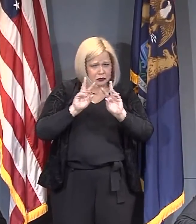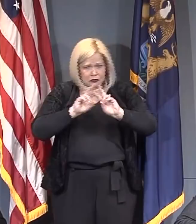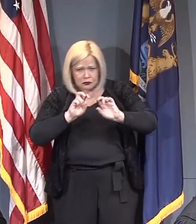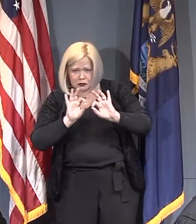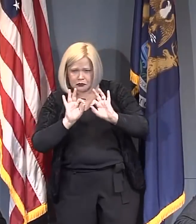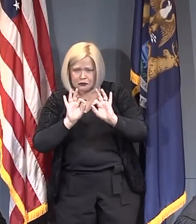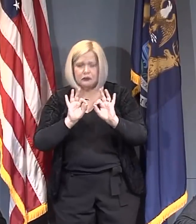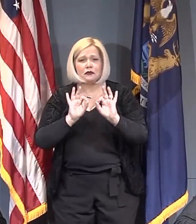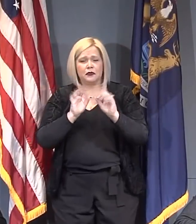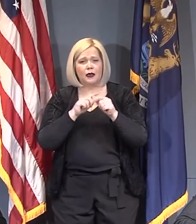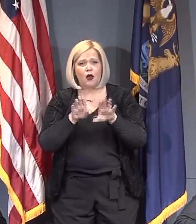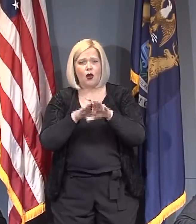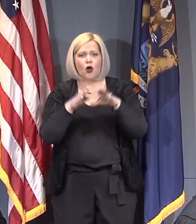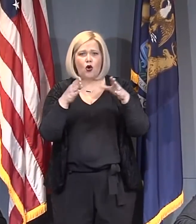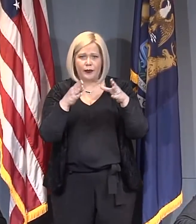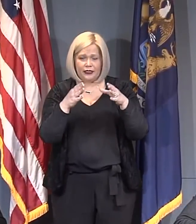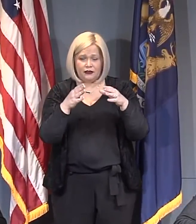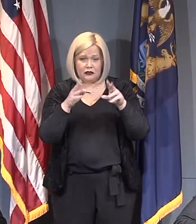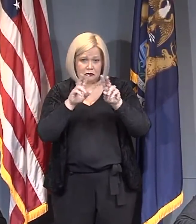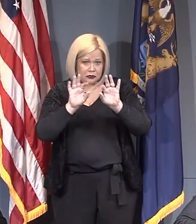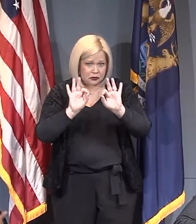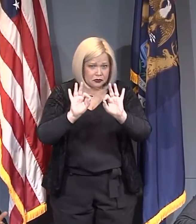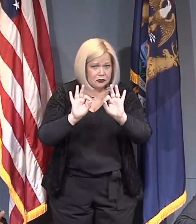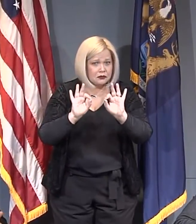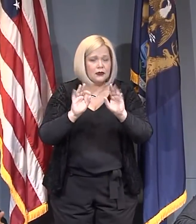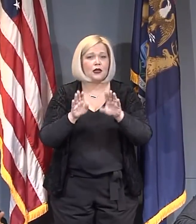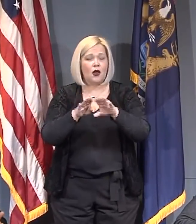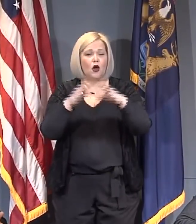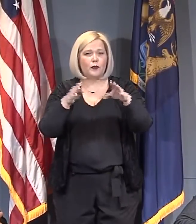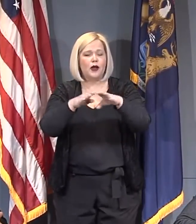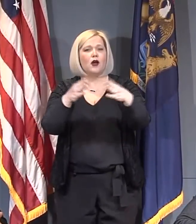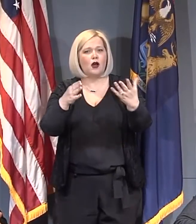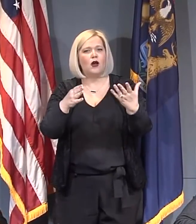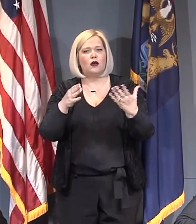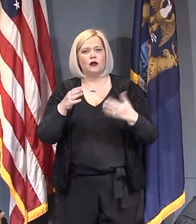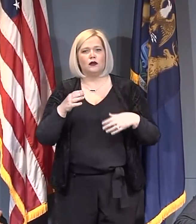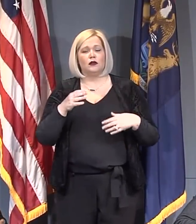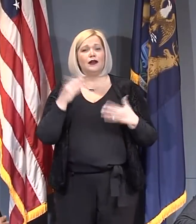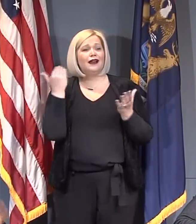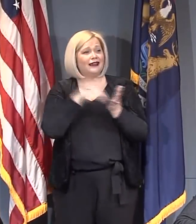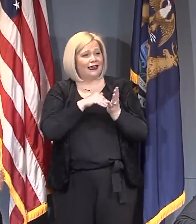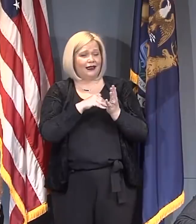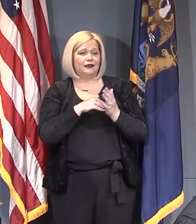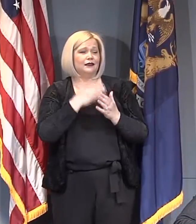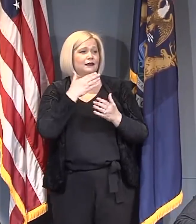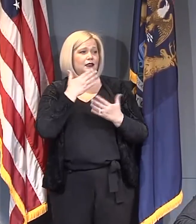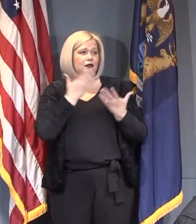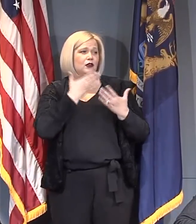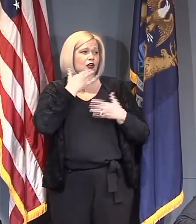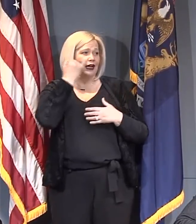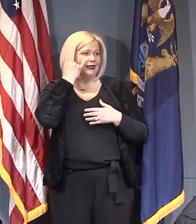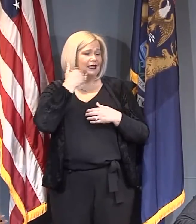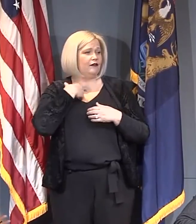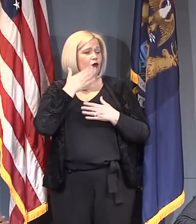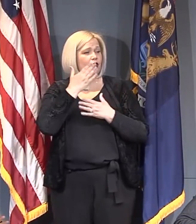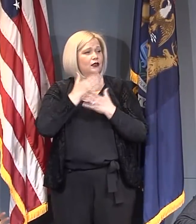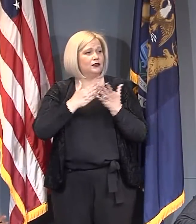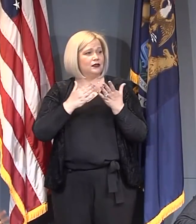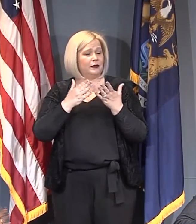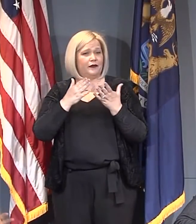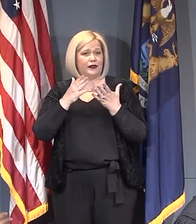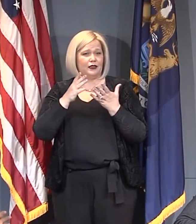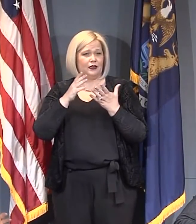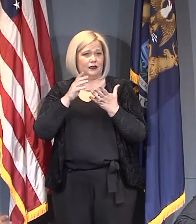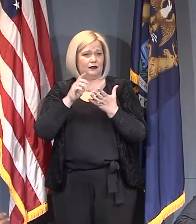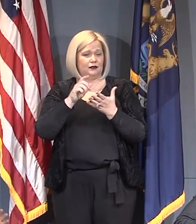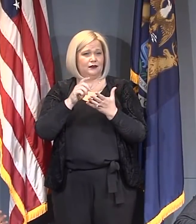to understand that it's important we do this right. I invite people to familiarize themselves with some of the writing that has been done